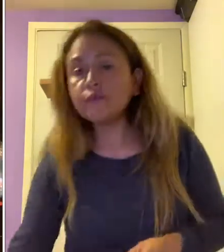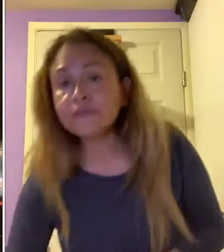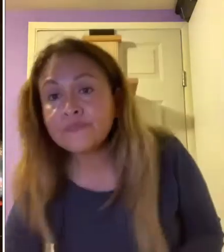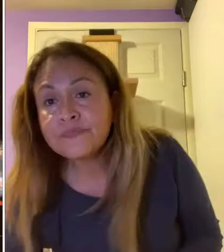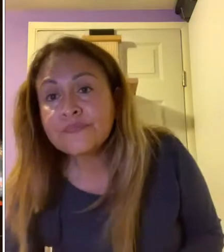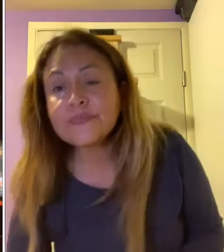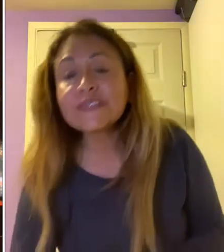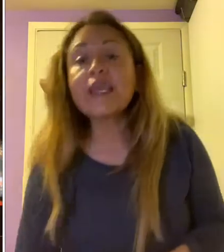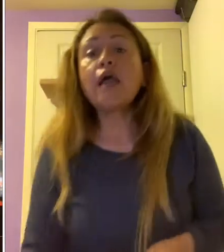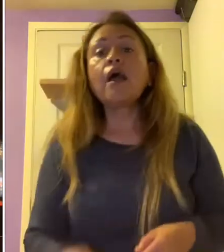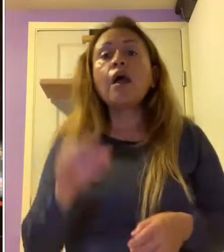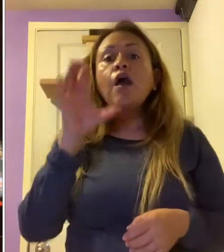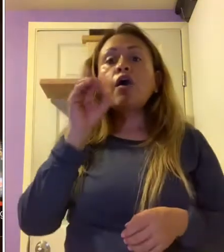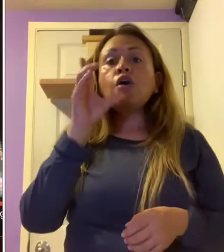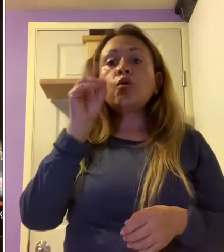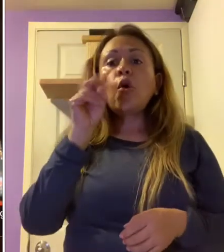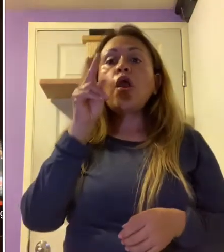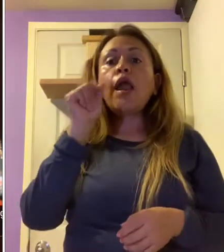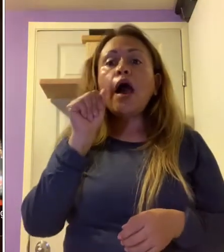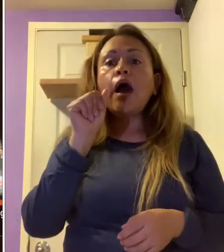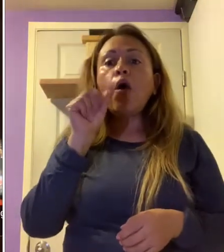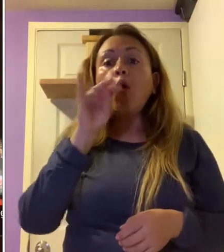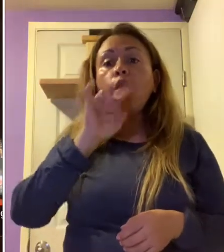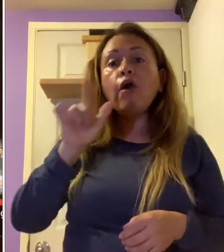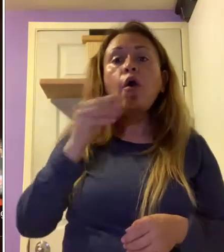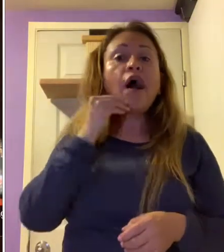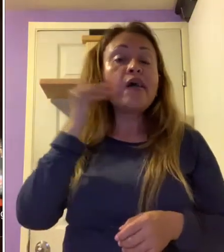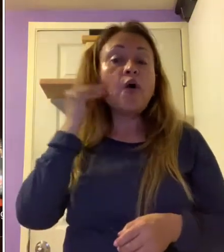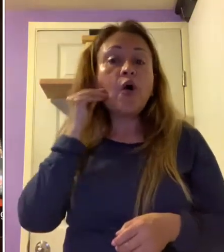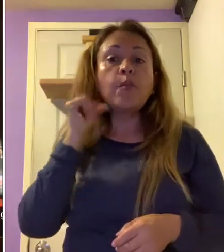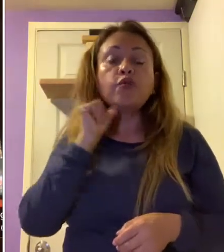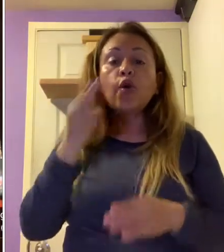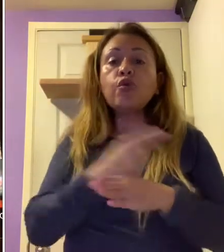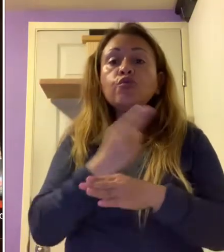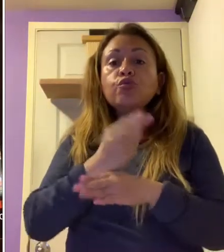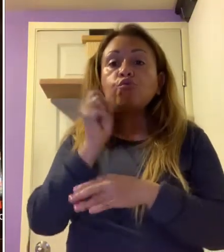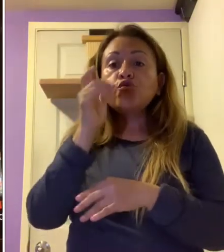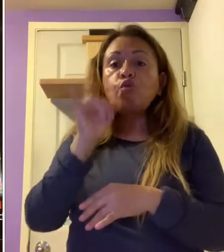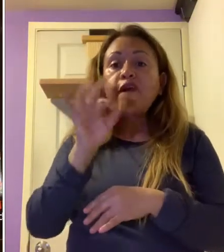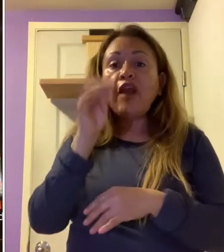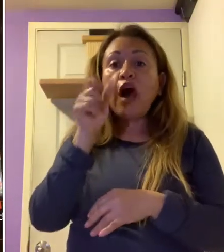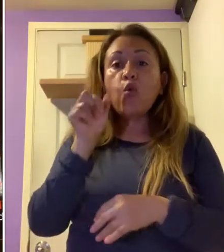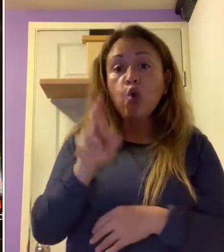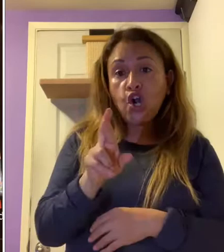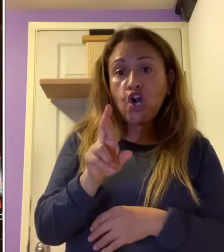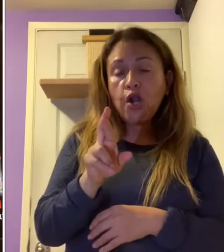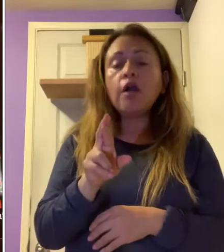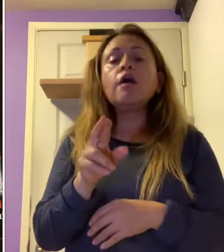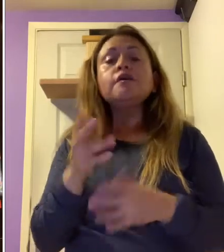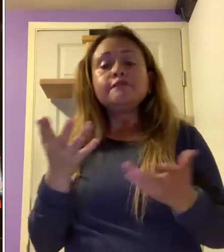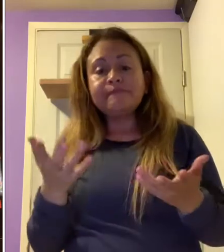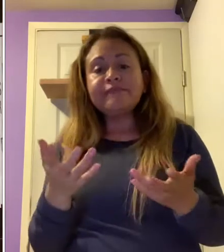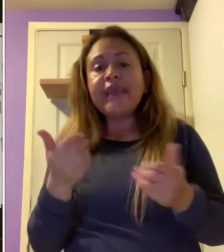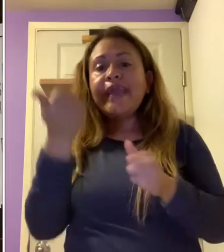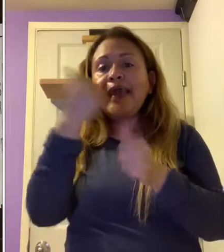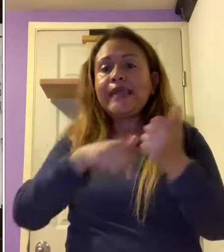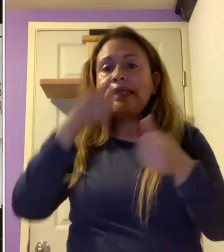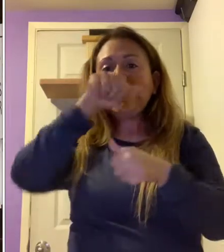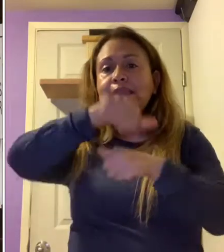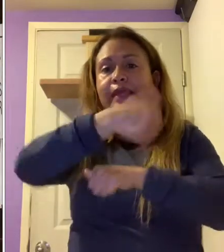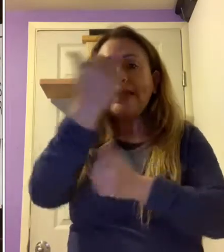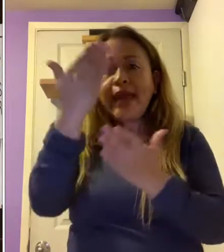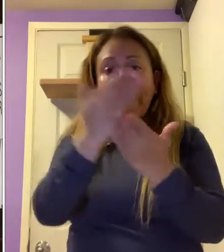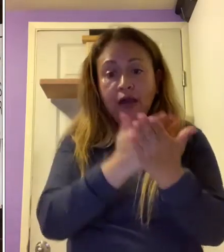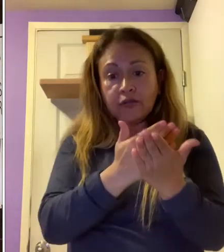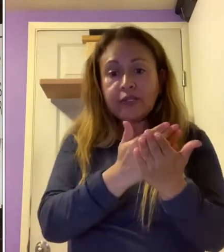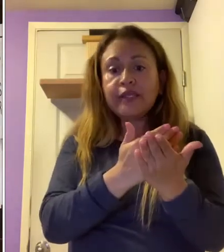oil. Dr. Prager, I don't think you're using expeller pressed canola oil at home. And I don't think you're using soy flour, but that's okay. Still, everything else